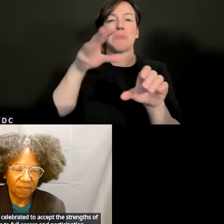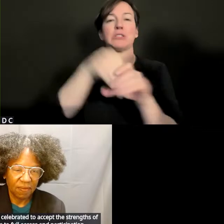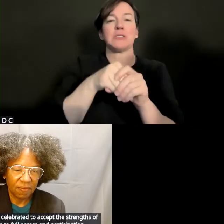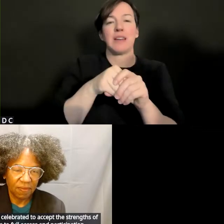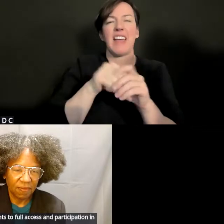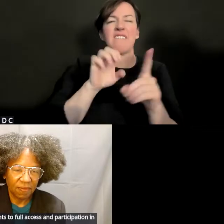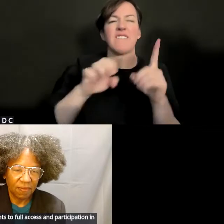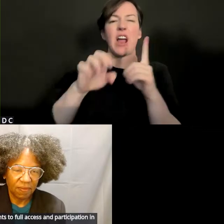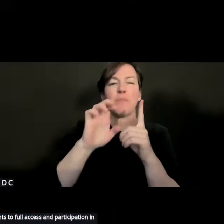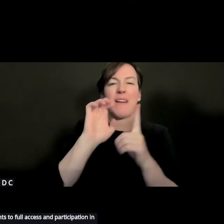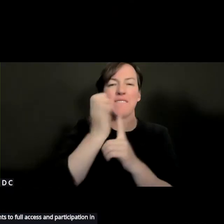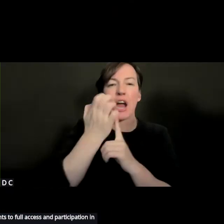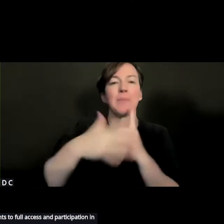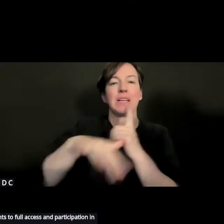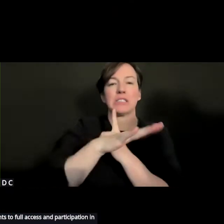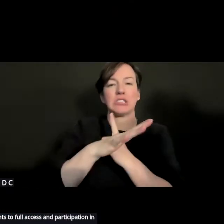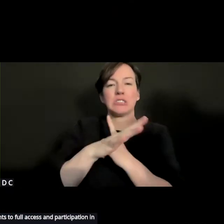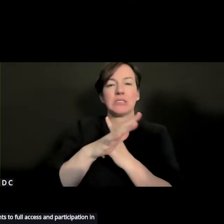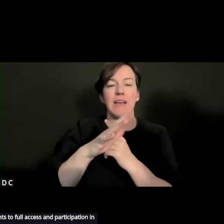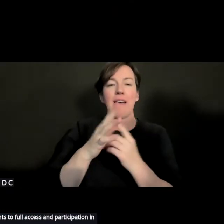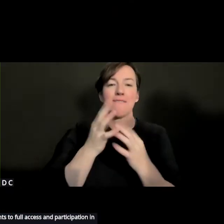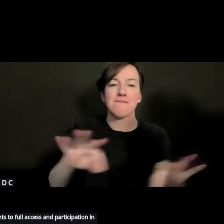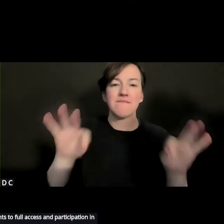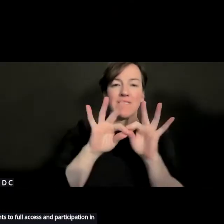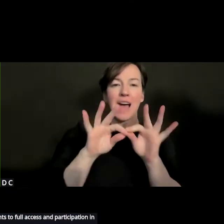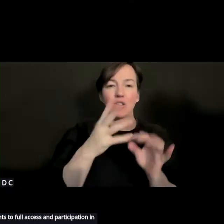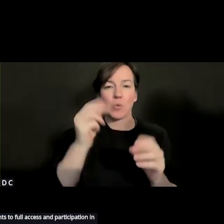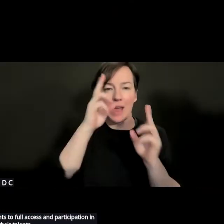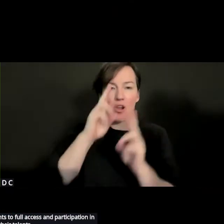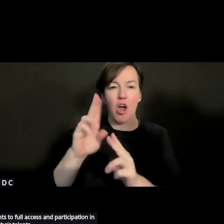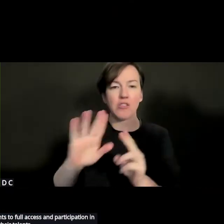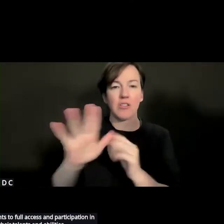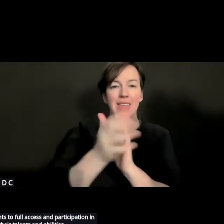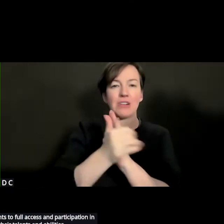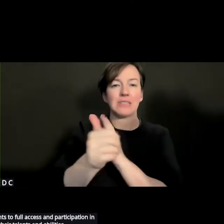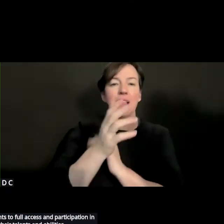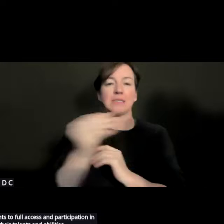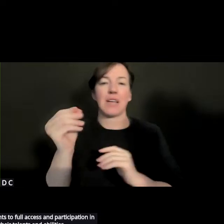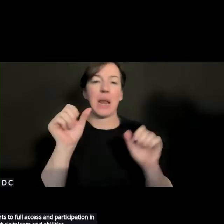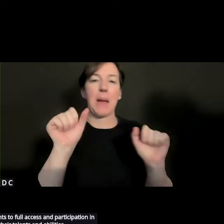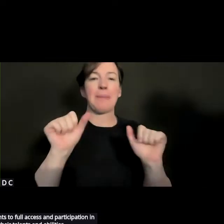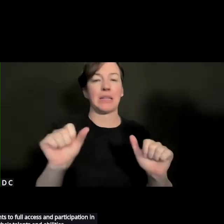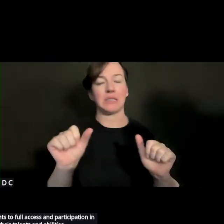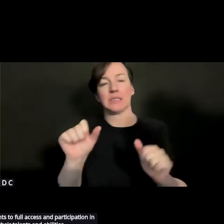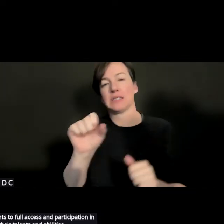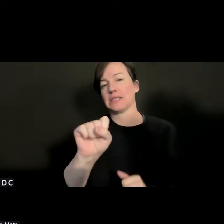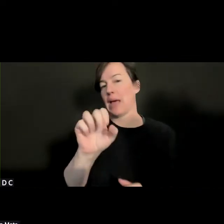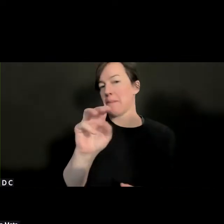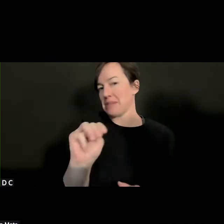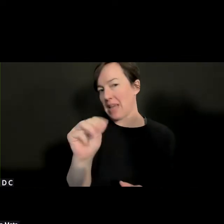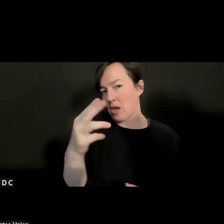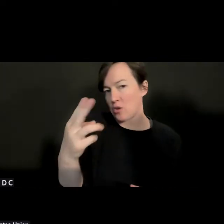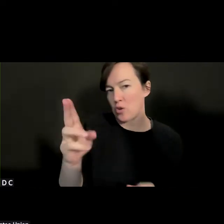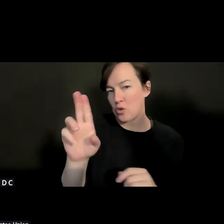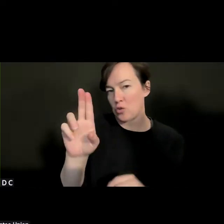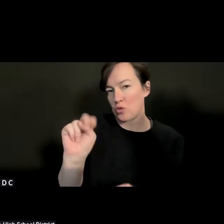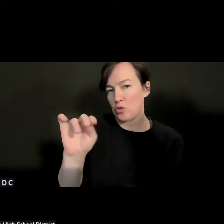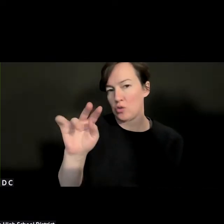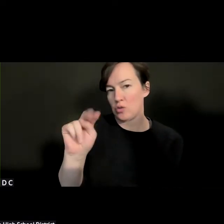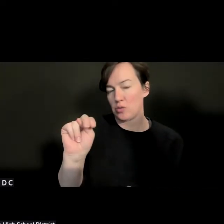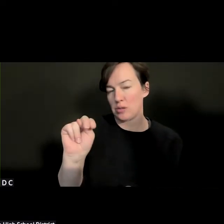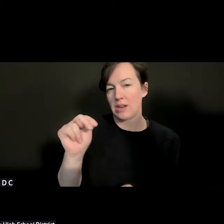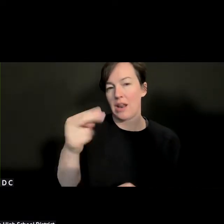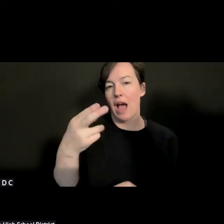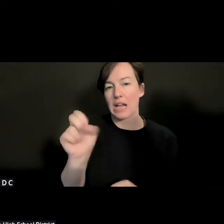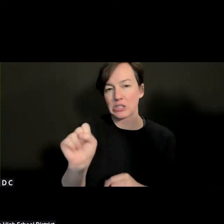that value and honor their talents and abilities. The San Mateo Union High School District acknowledges